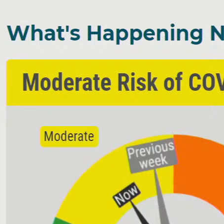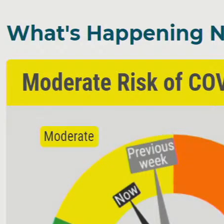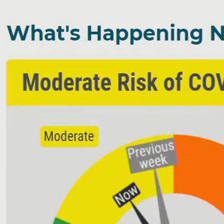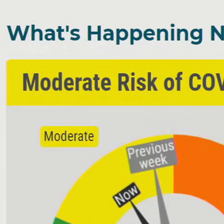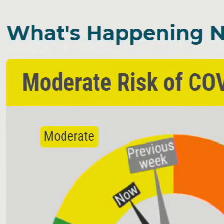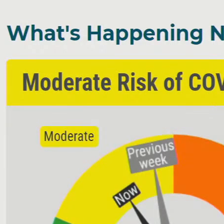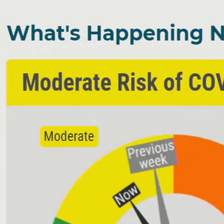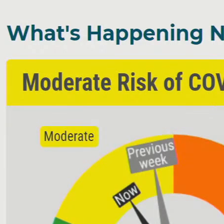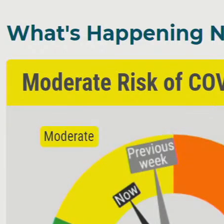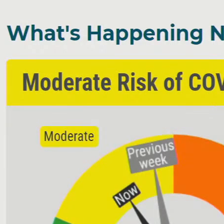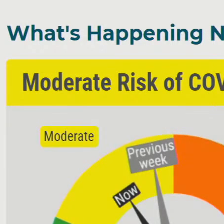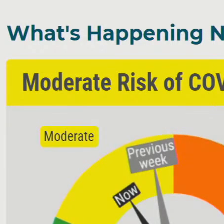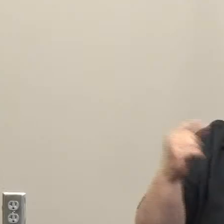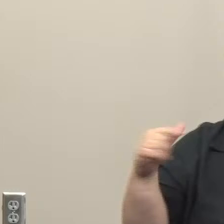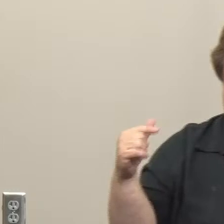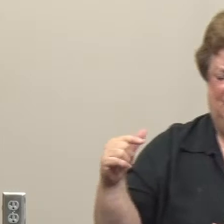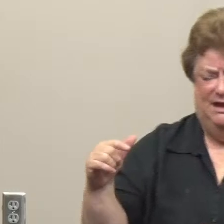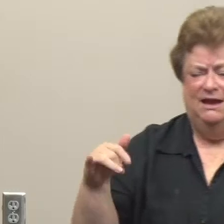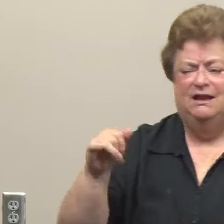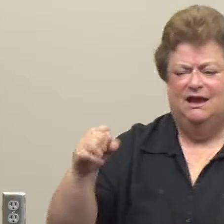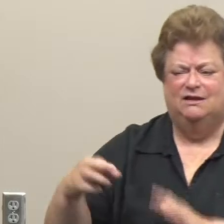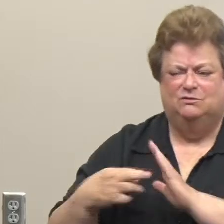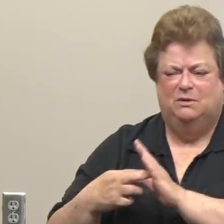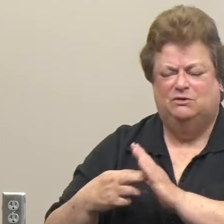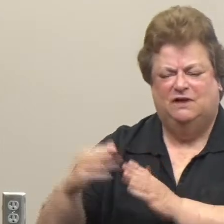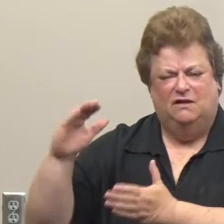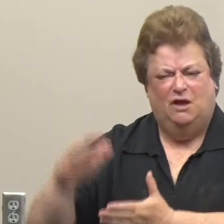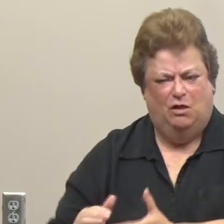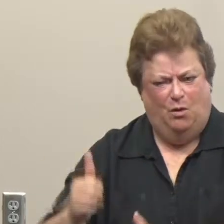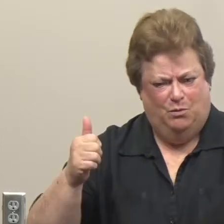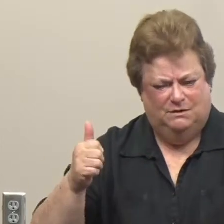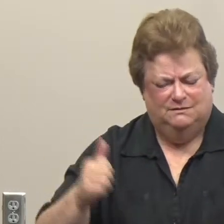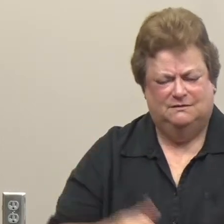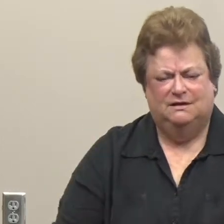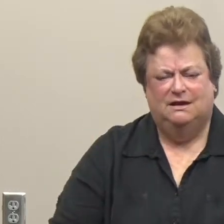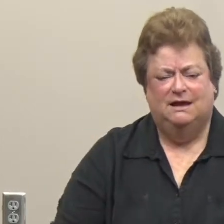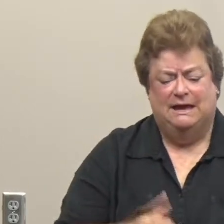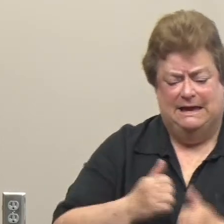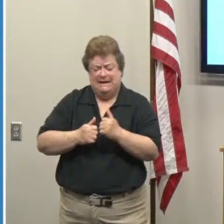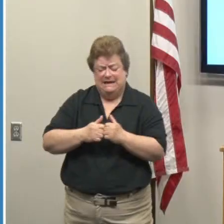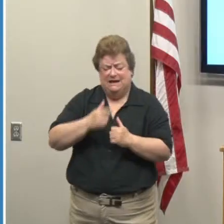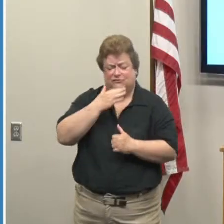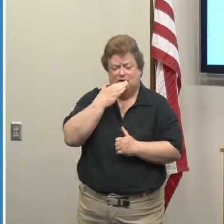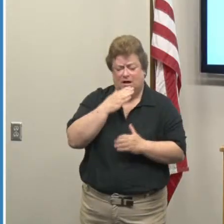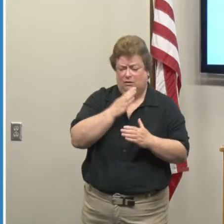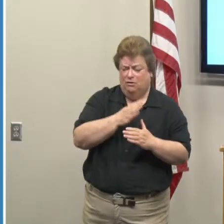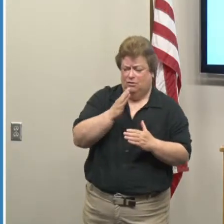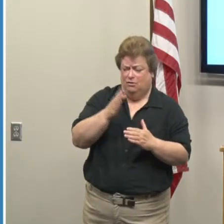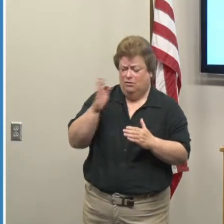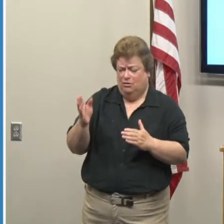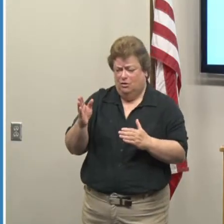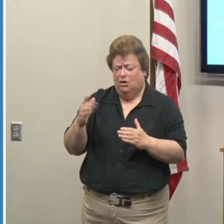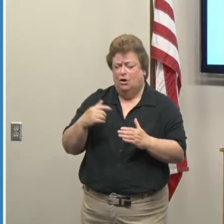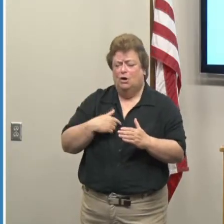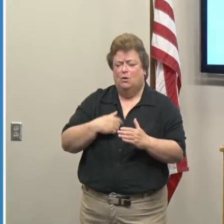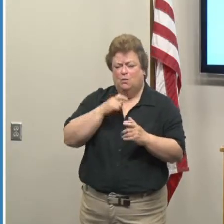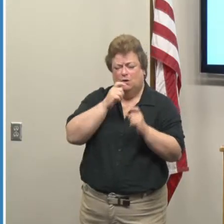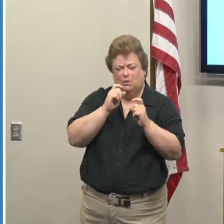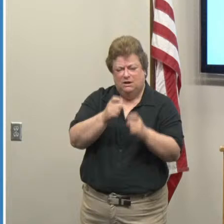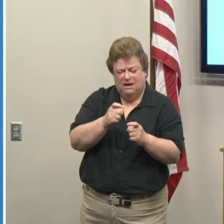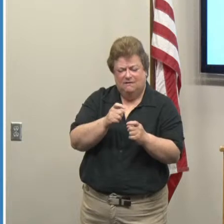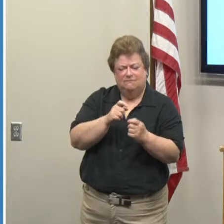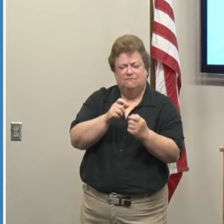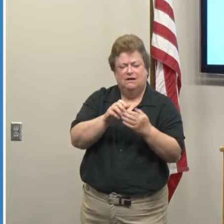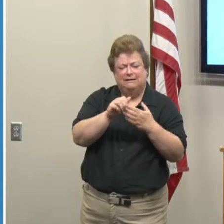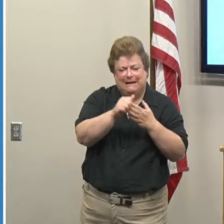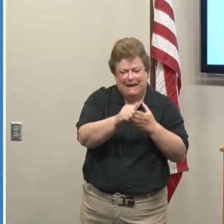of COVID-19 spread, while green represents the lowest. And for each color of risk, we provide specific guidance from